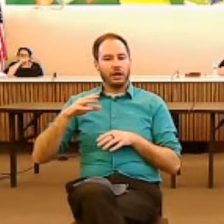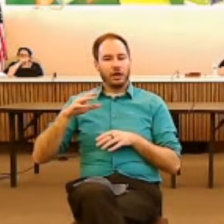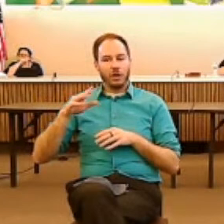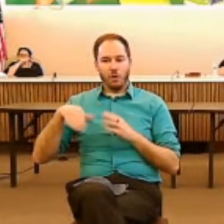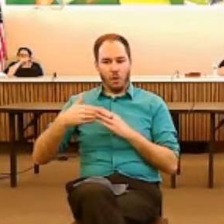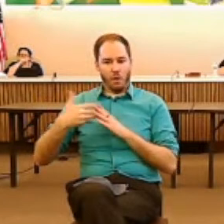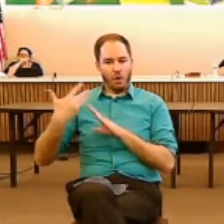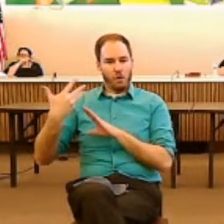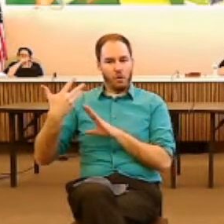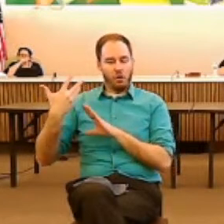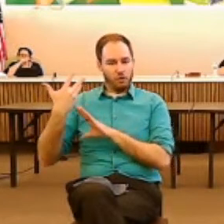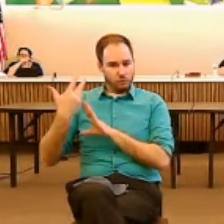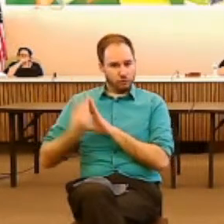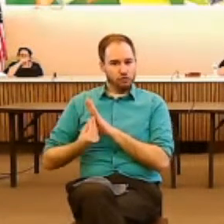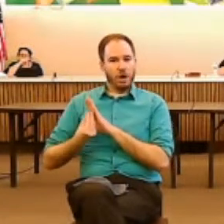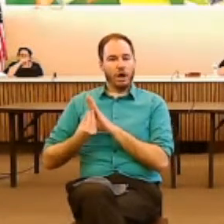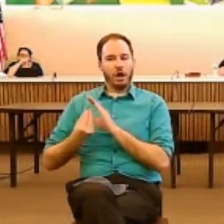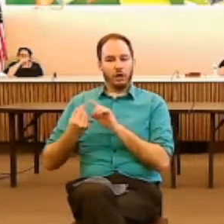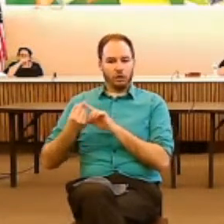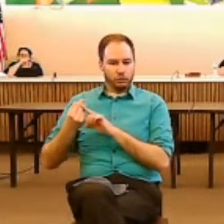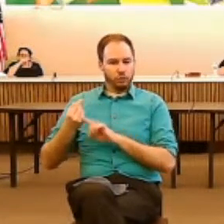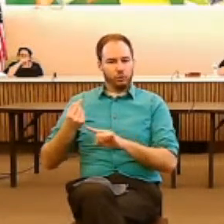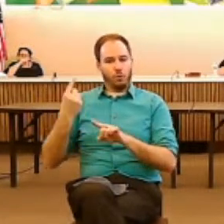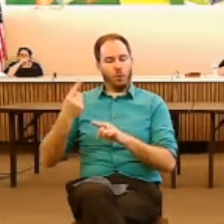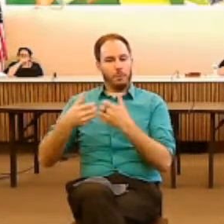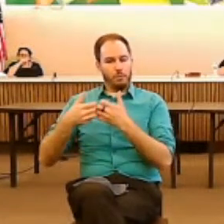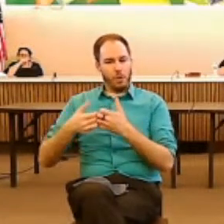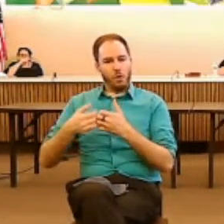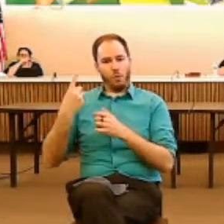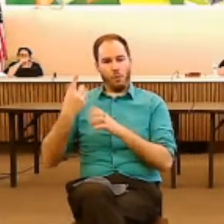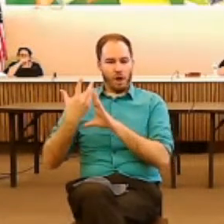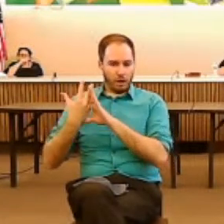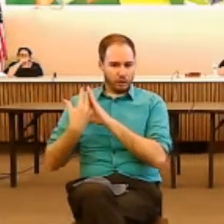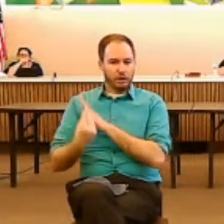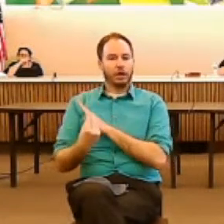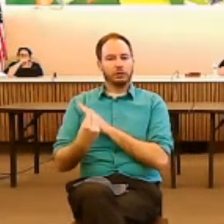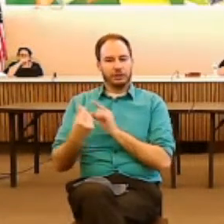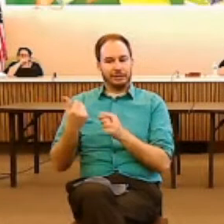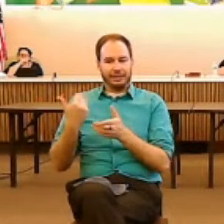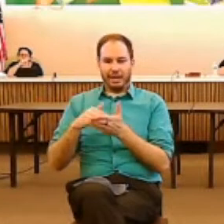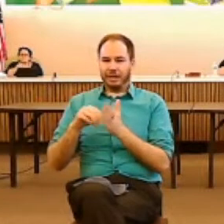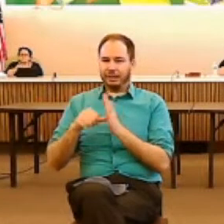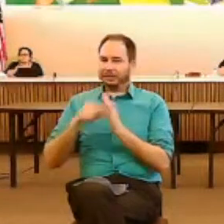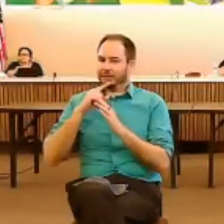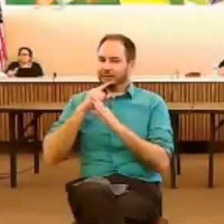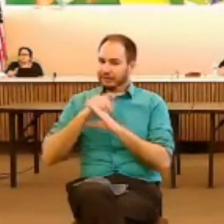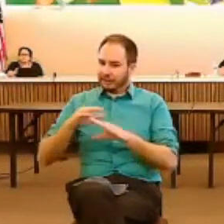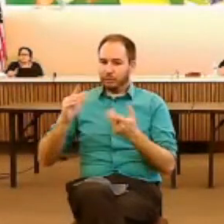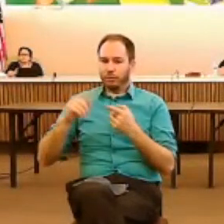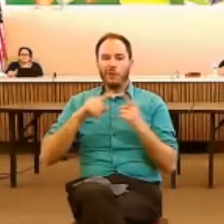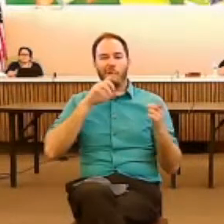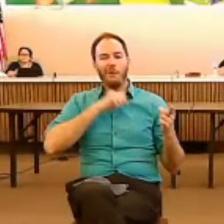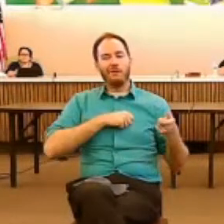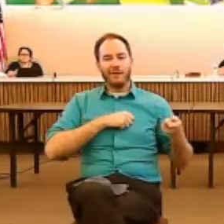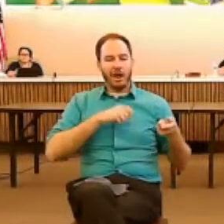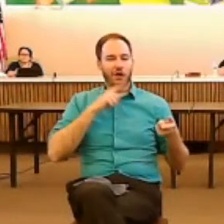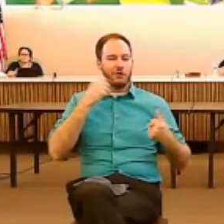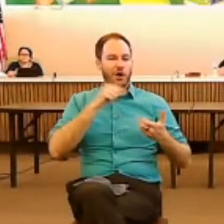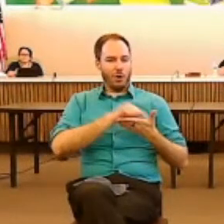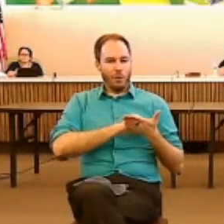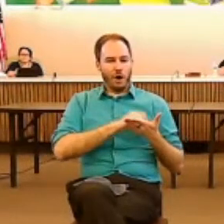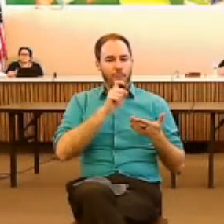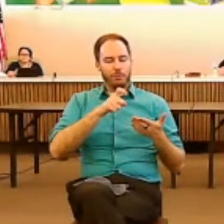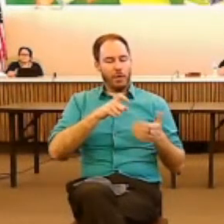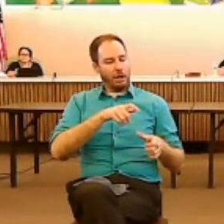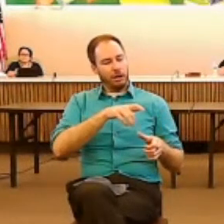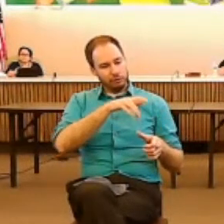all the vacuum stanchions is to that one motor, one suction center, which again is silent, opposed to the old vacuums at the car washes that clicked on